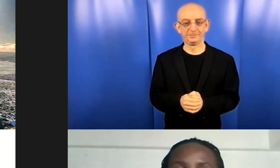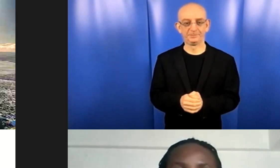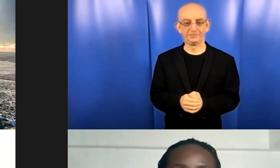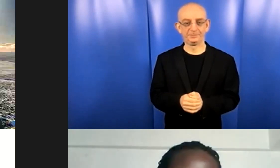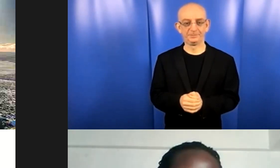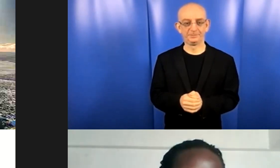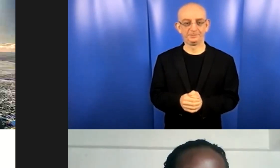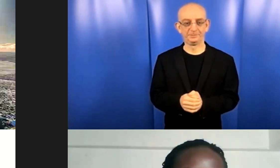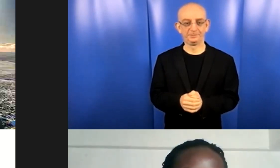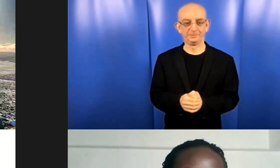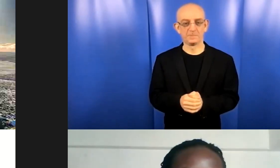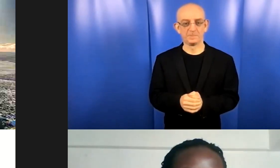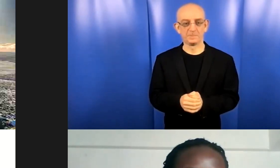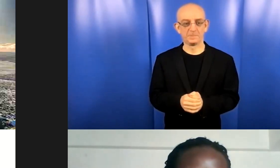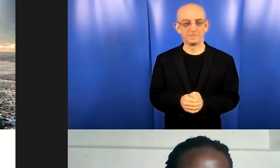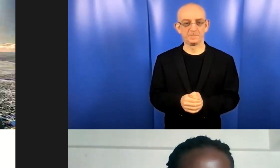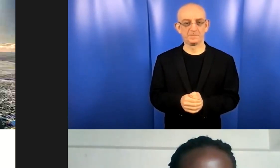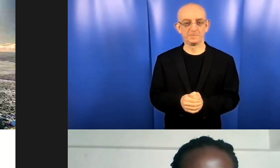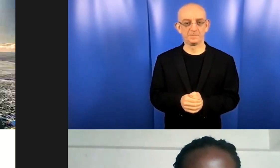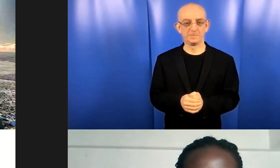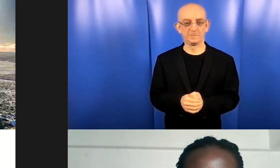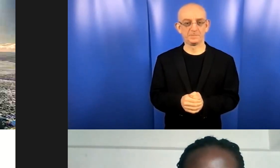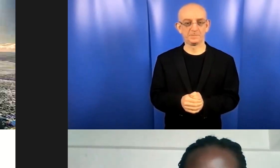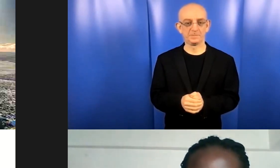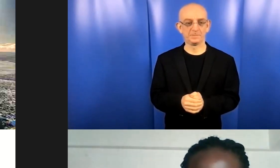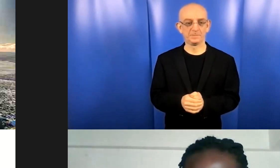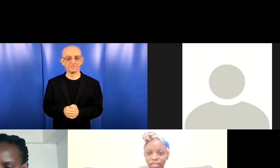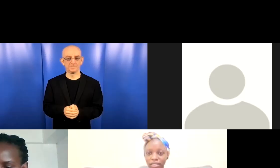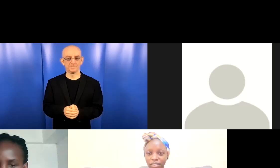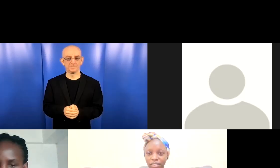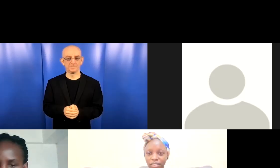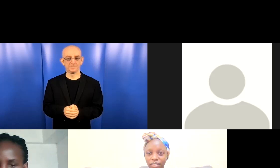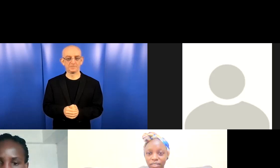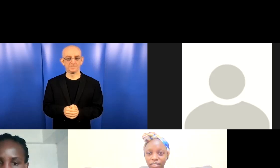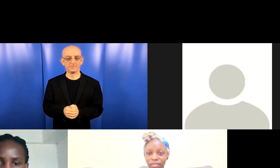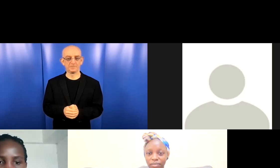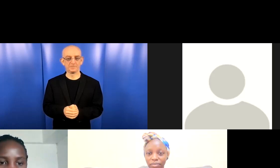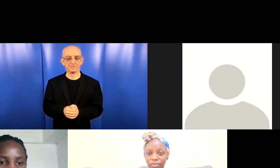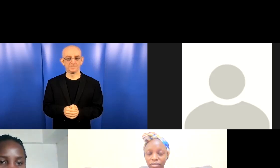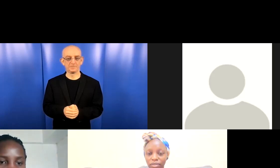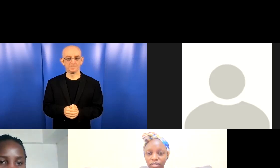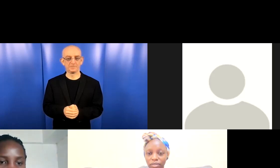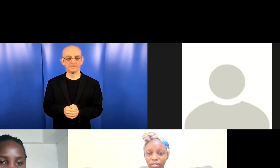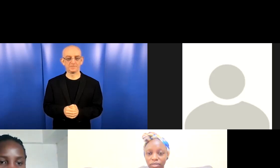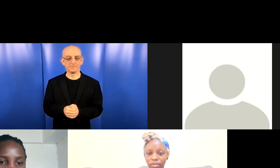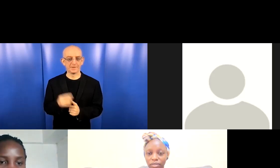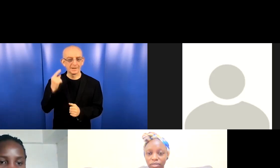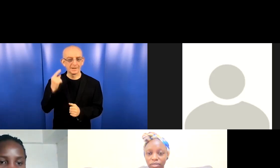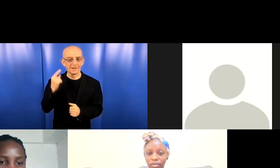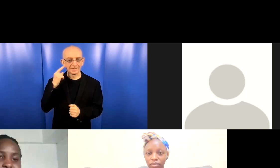Maria, sorry, I think you're on mute or we can't hear you. Would you mind checking your microphone, please?